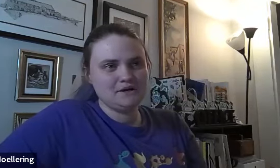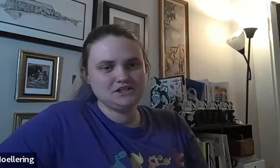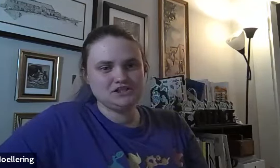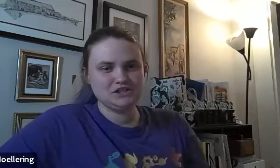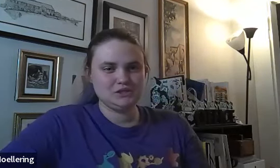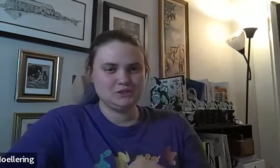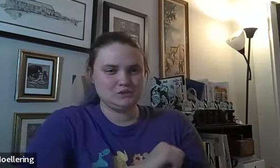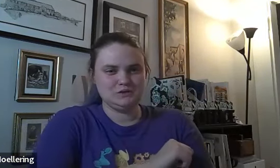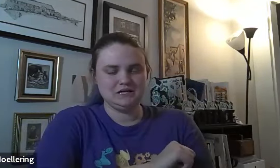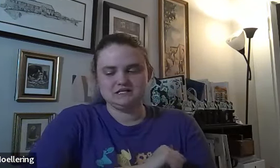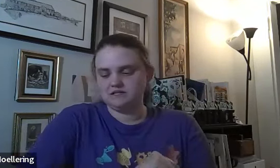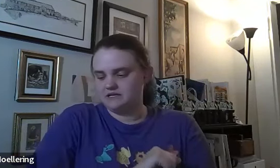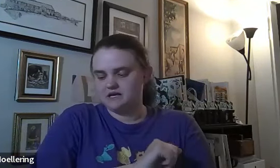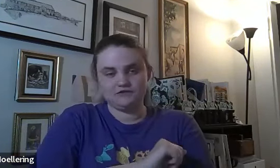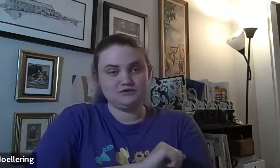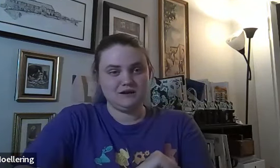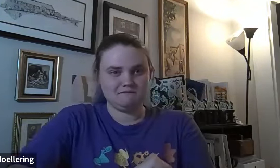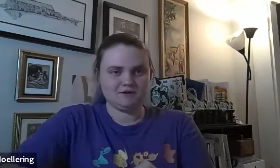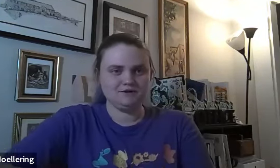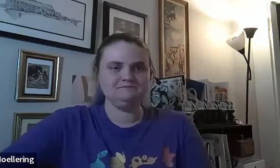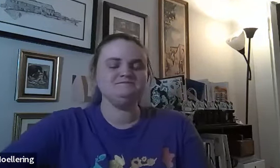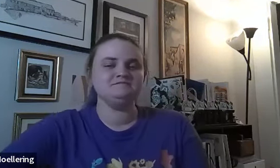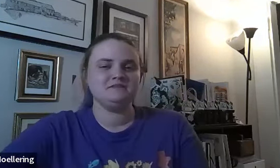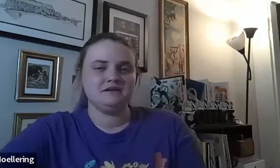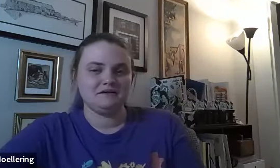Number 2 is going to be another number. All right.